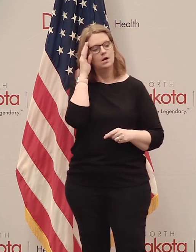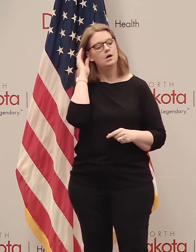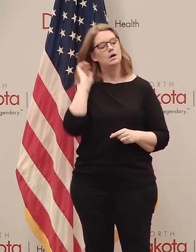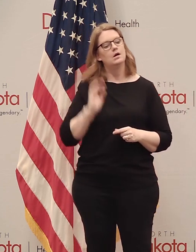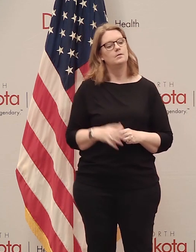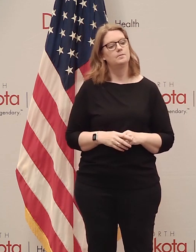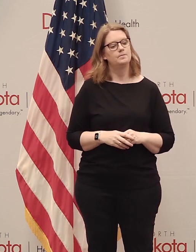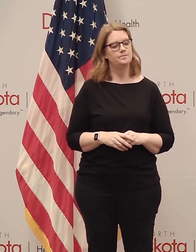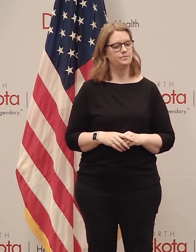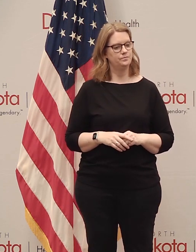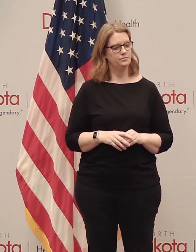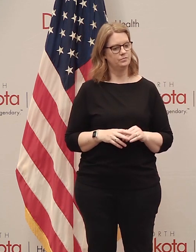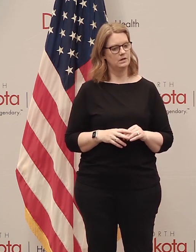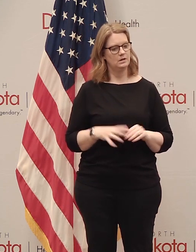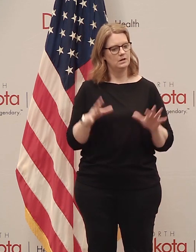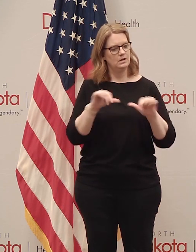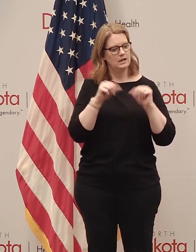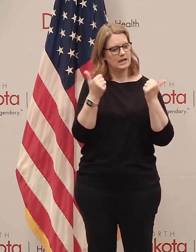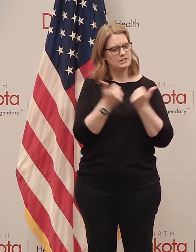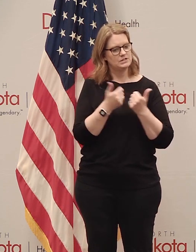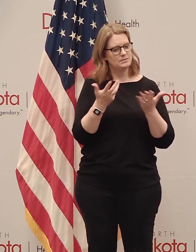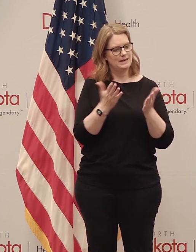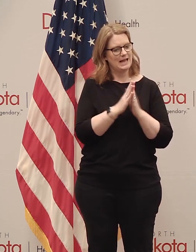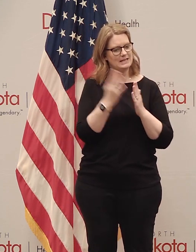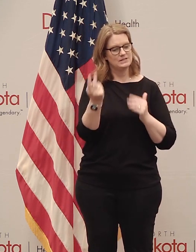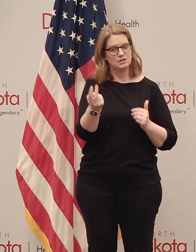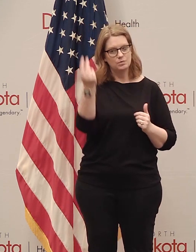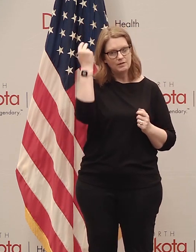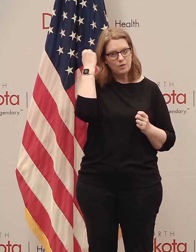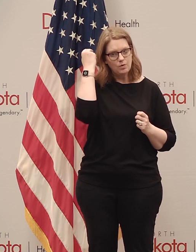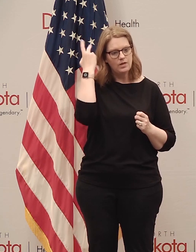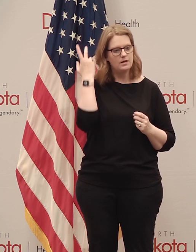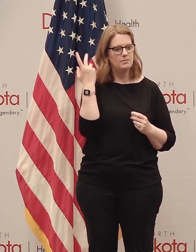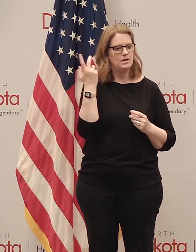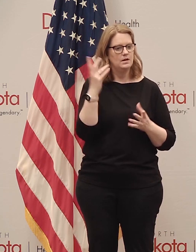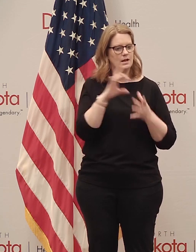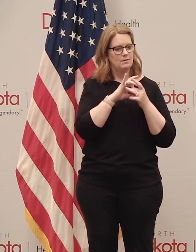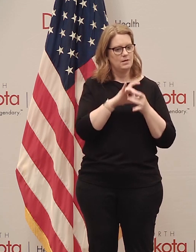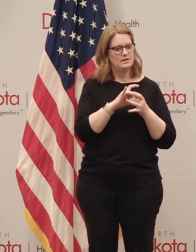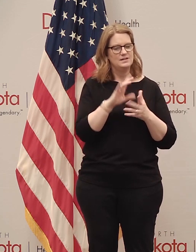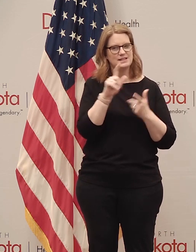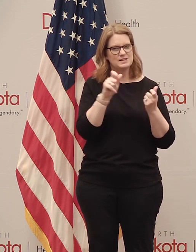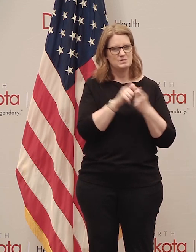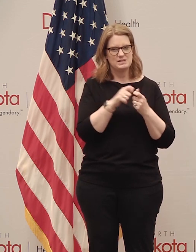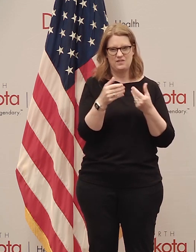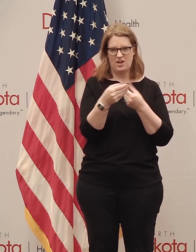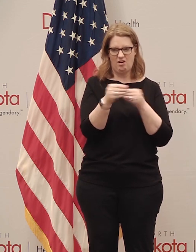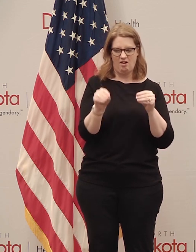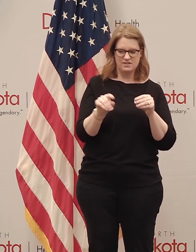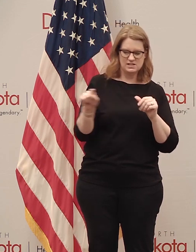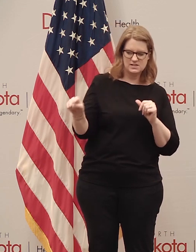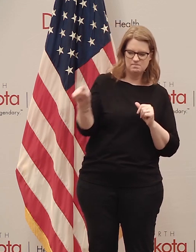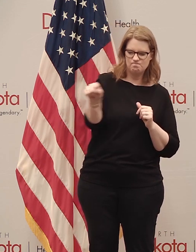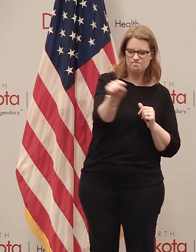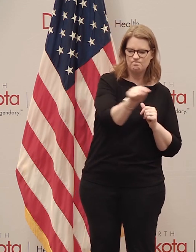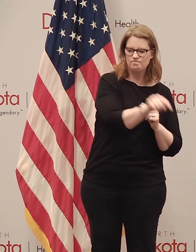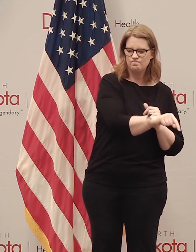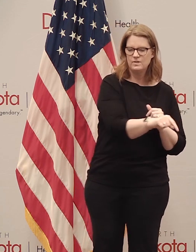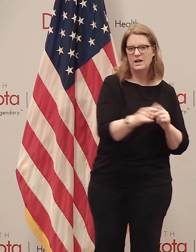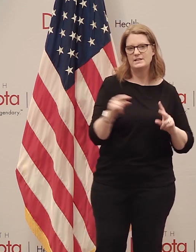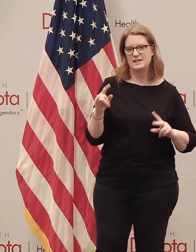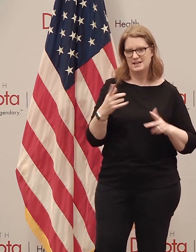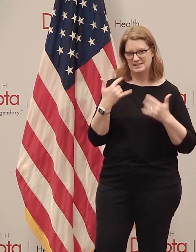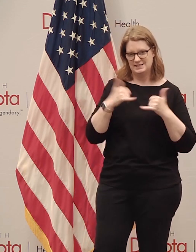again, agencies are being asked to review these guidelines, apply them to their specific office environments and continue to observe the